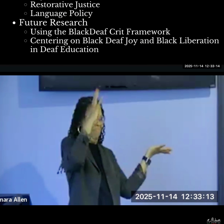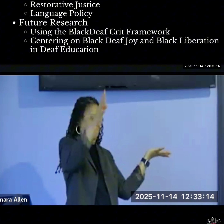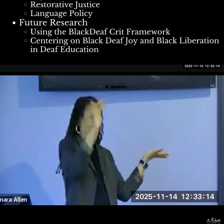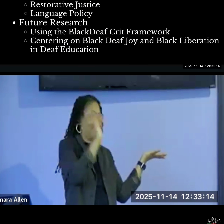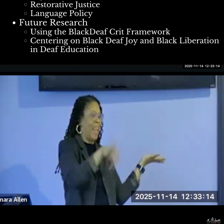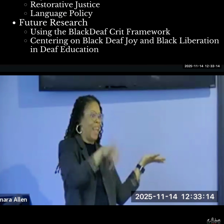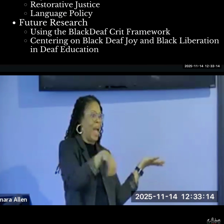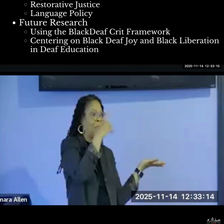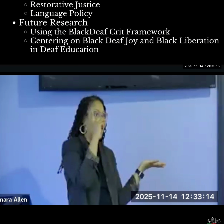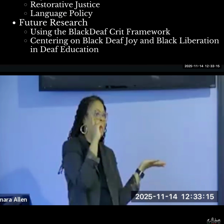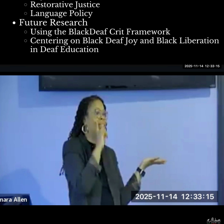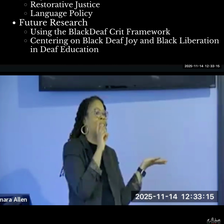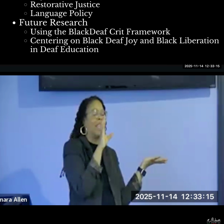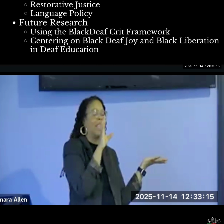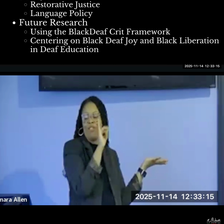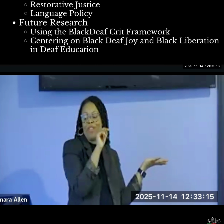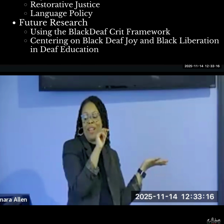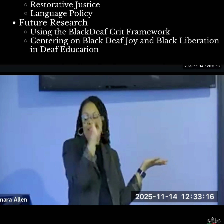multilingualism.